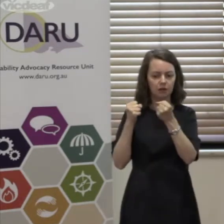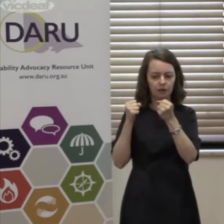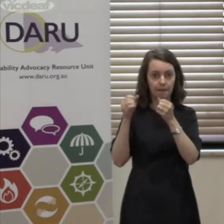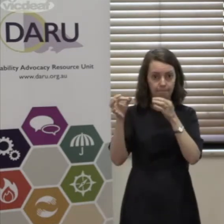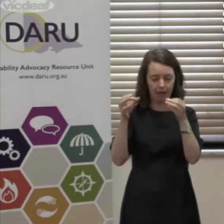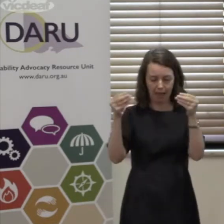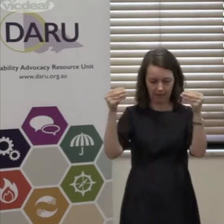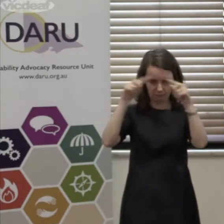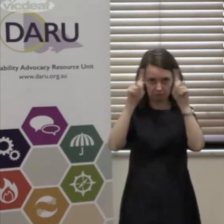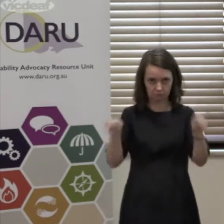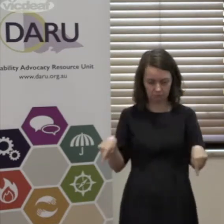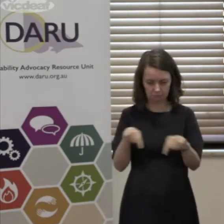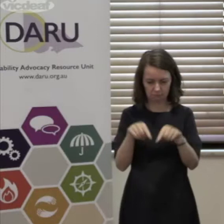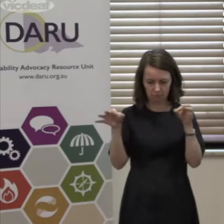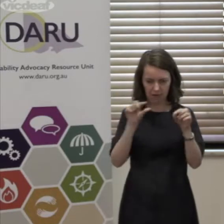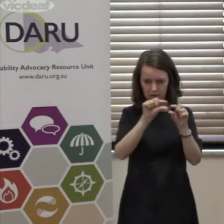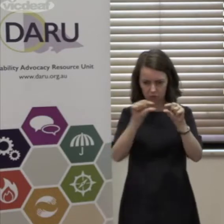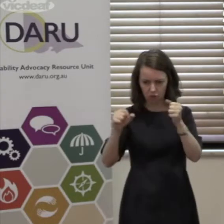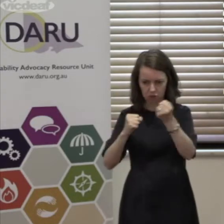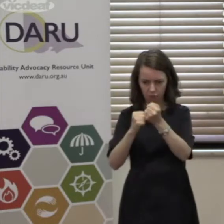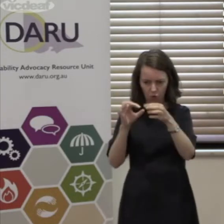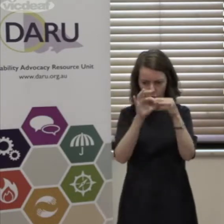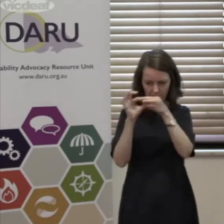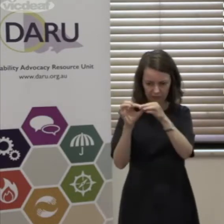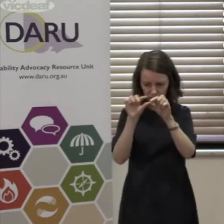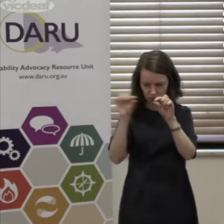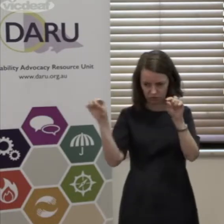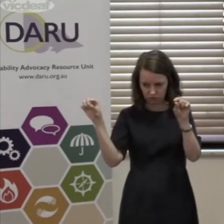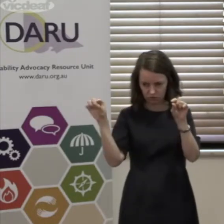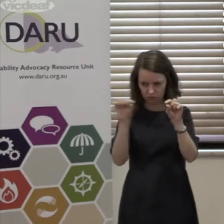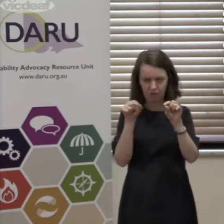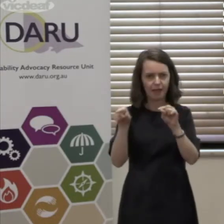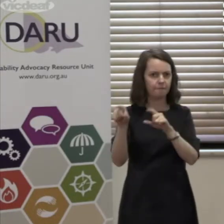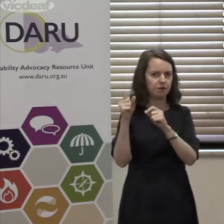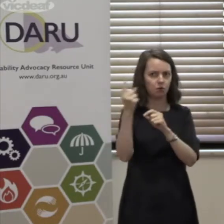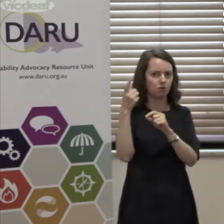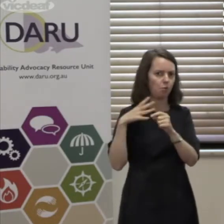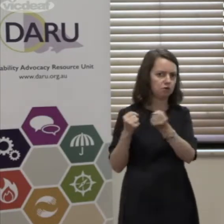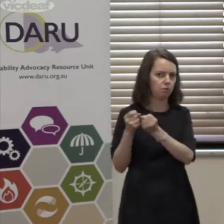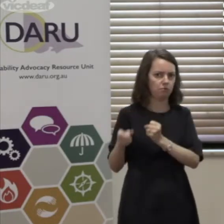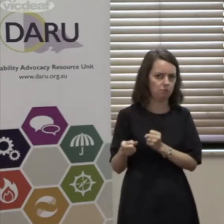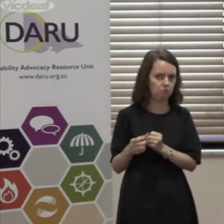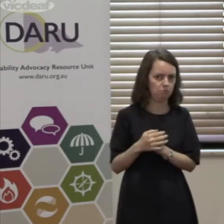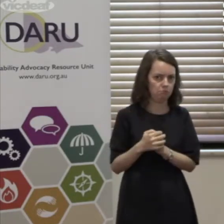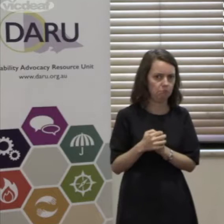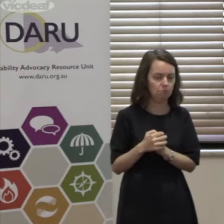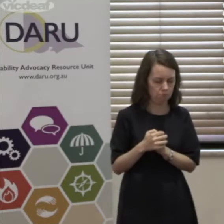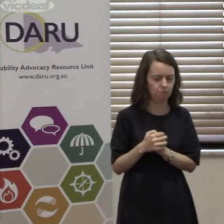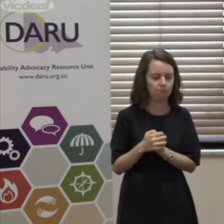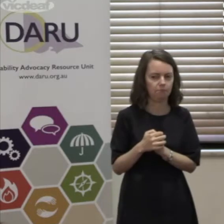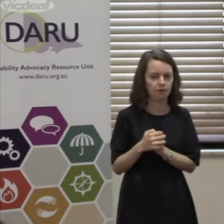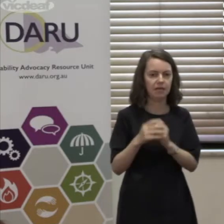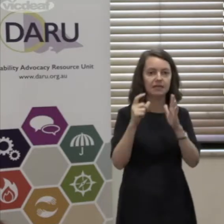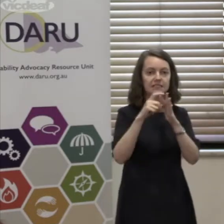And their primary contact person is the support coordinator. So one of the things that the